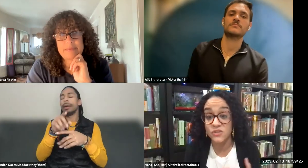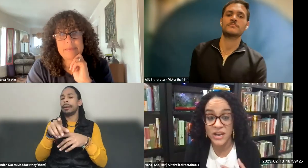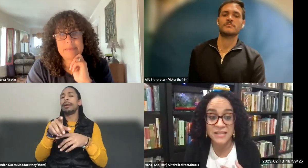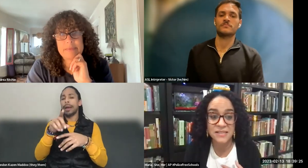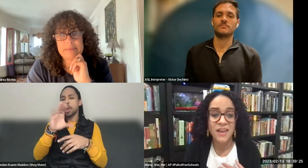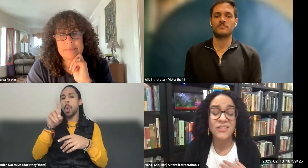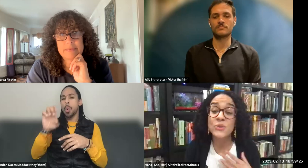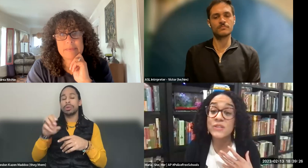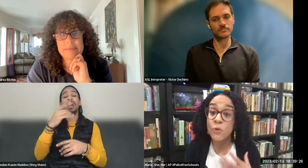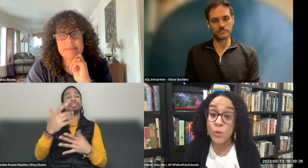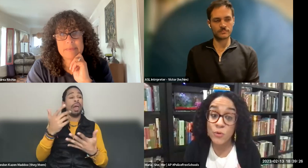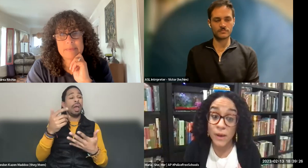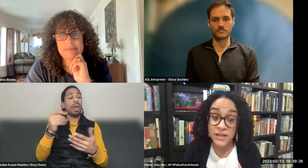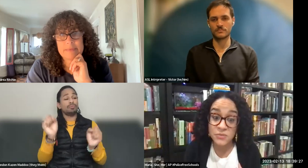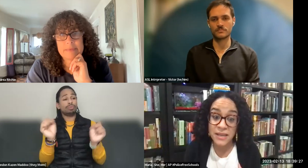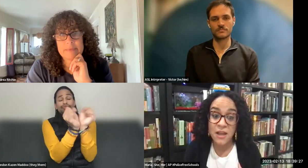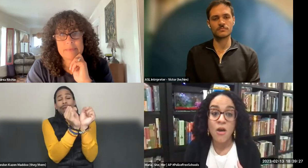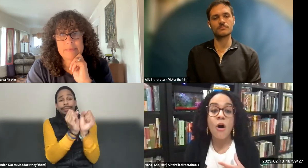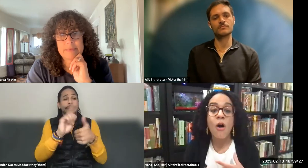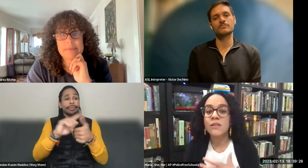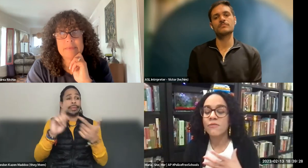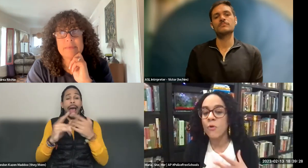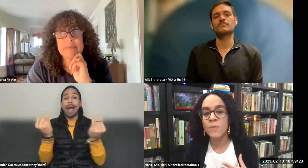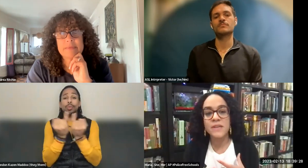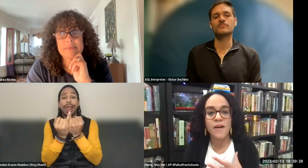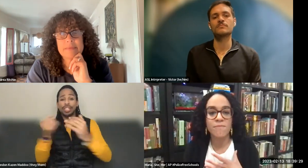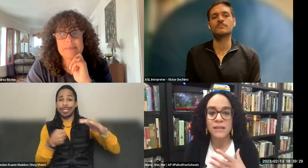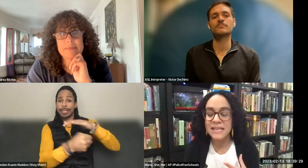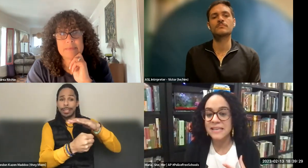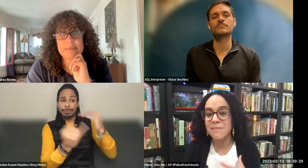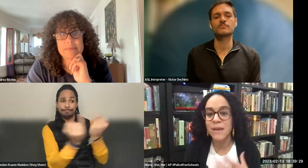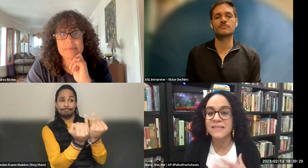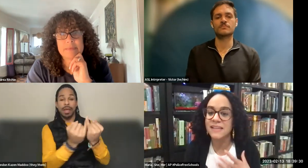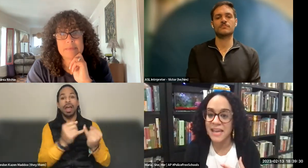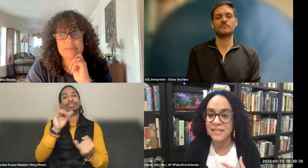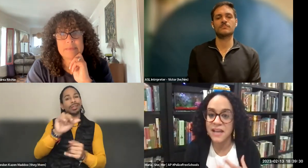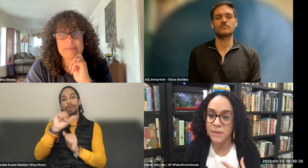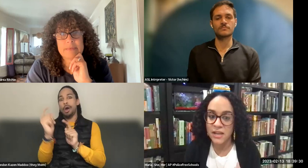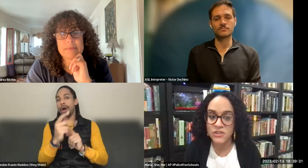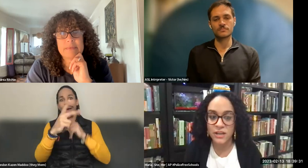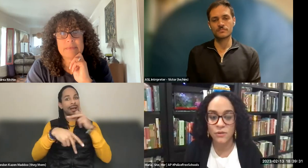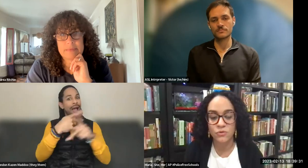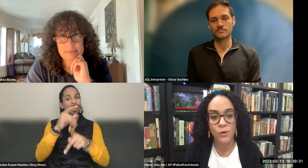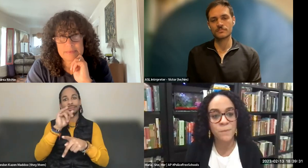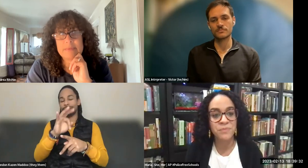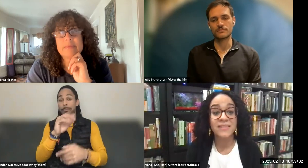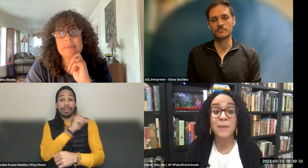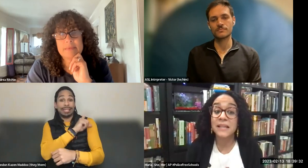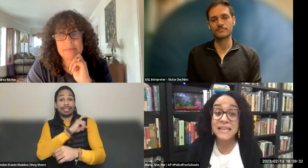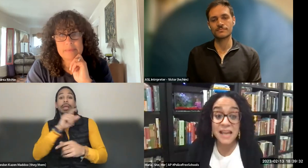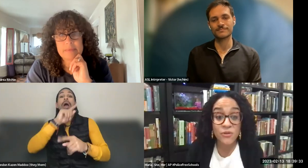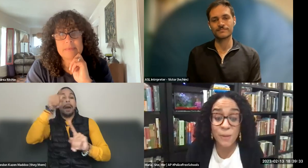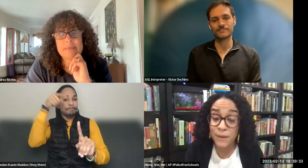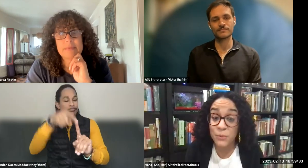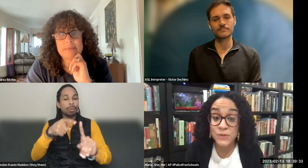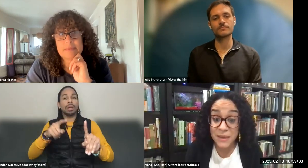isolations, restraints, the use of corporal punishment. All are forms of policing based again in domination and control. They